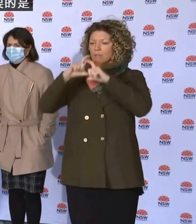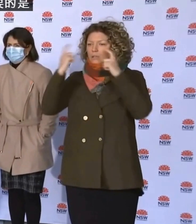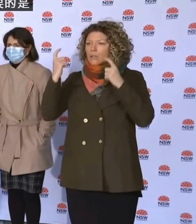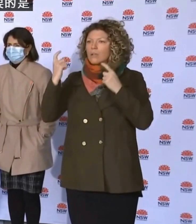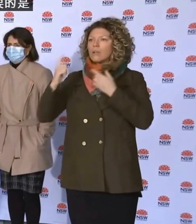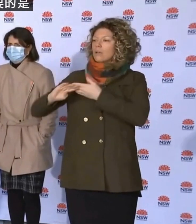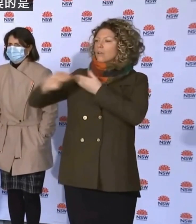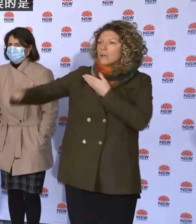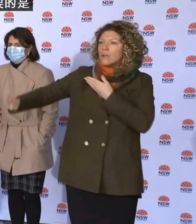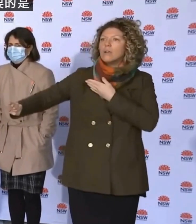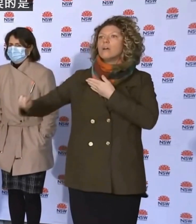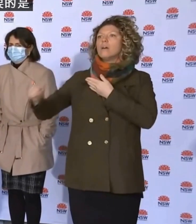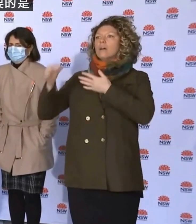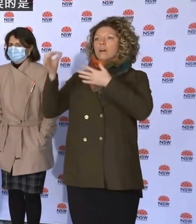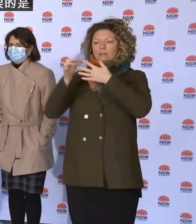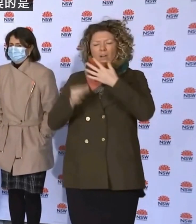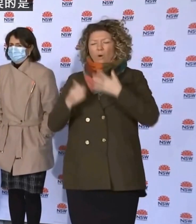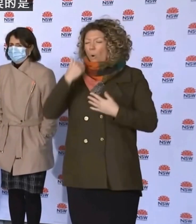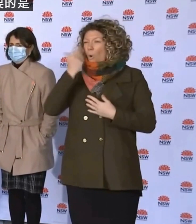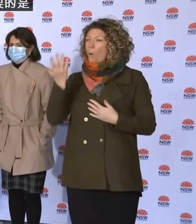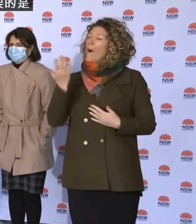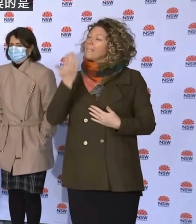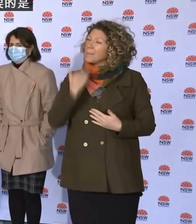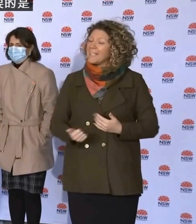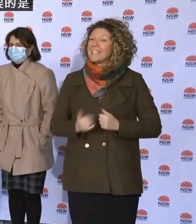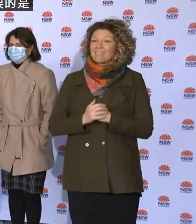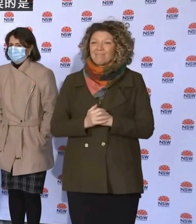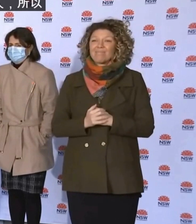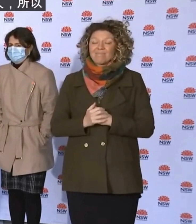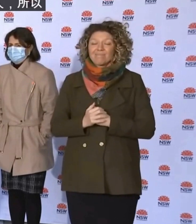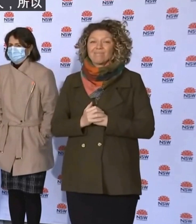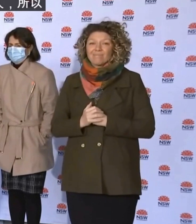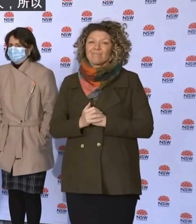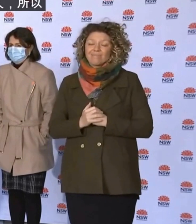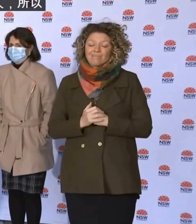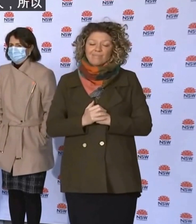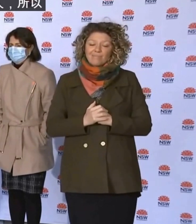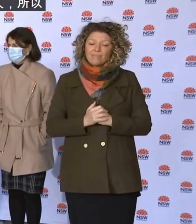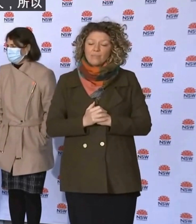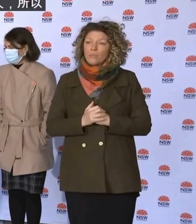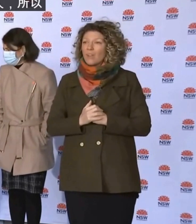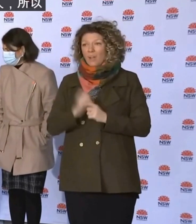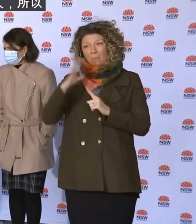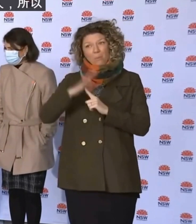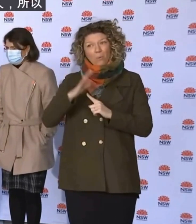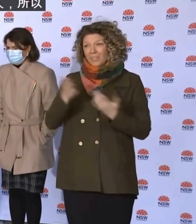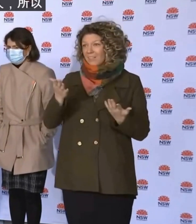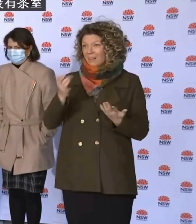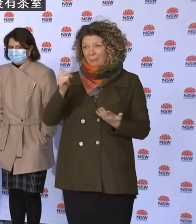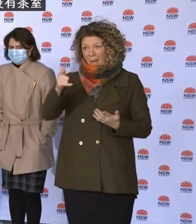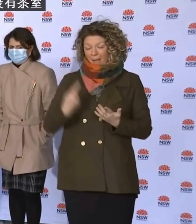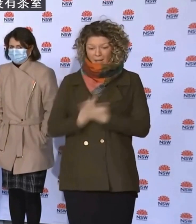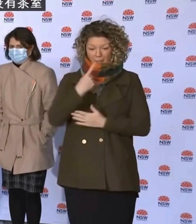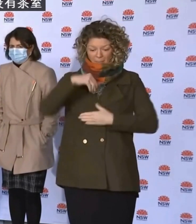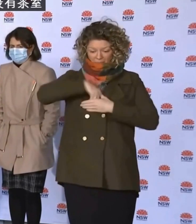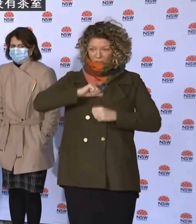those workplaces. It is important that you do not infect others in the workplace. And so